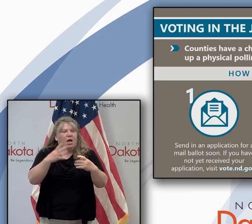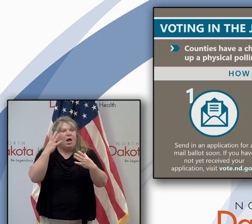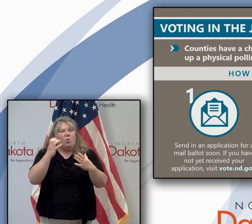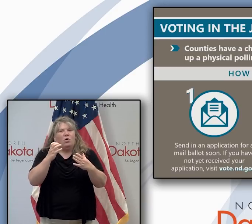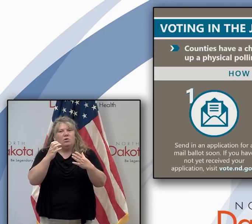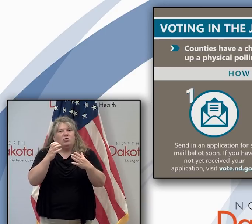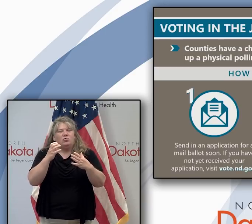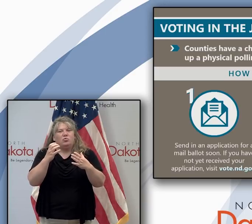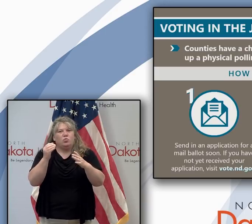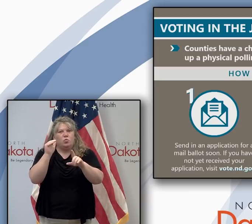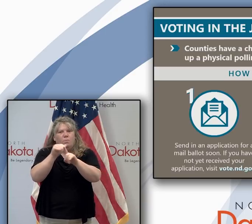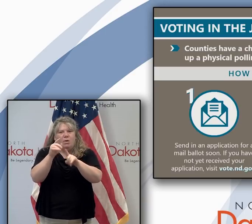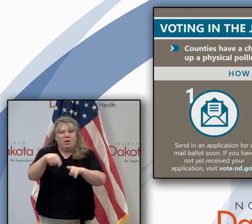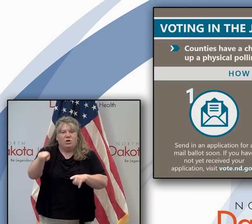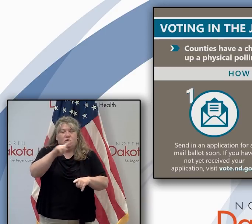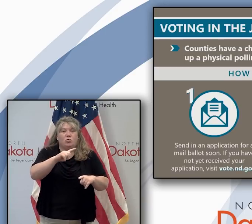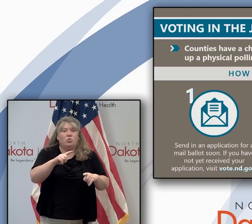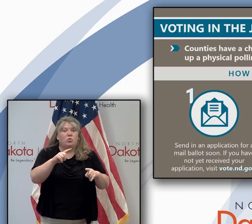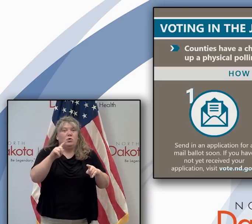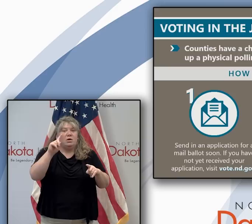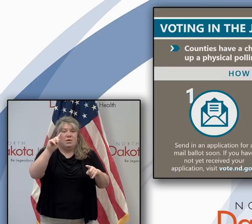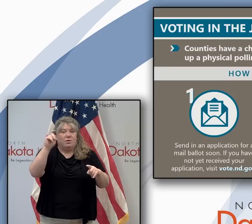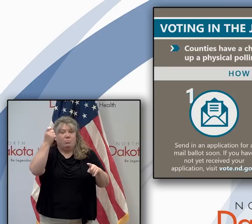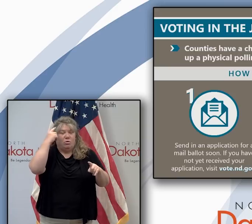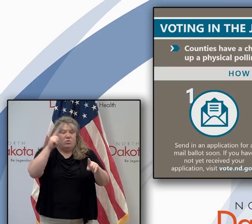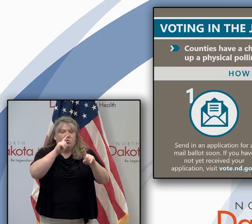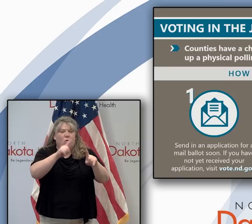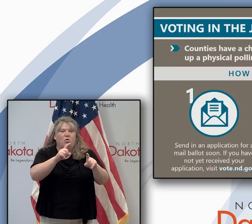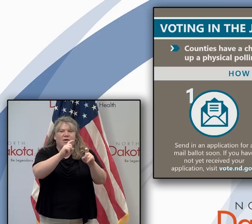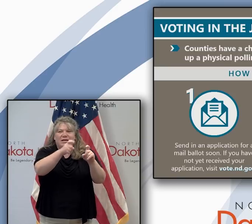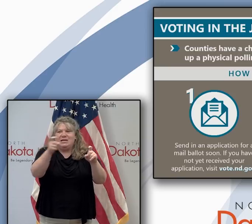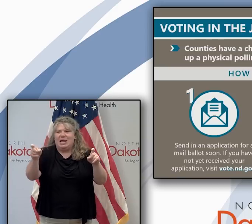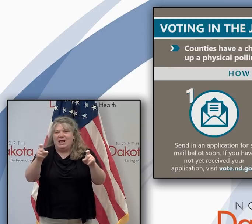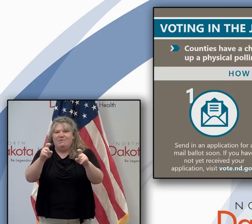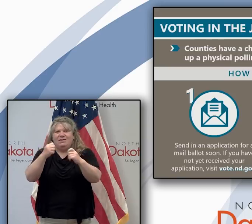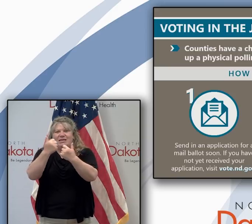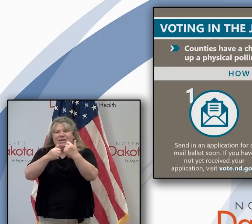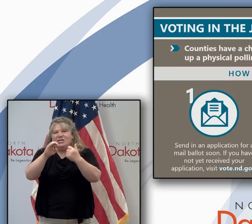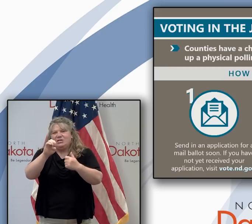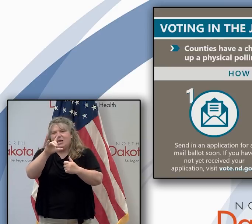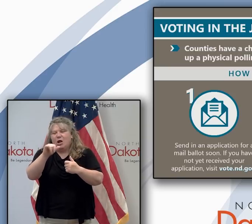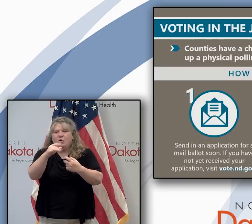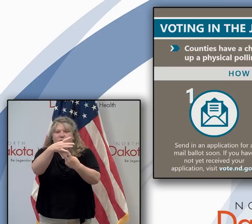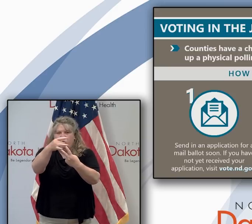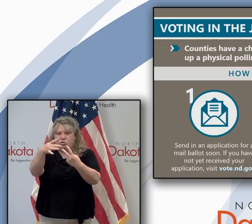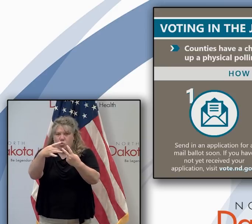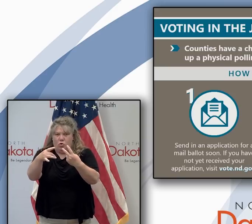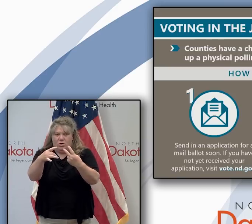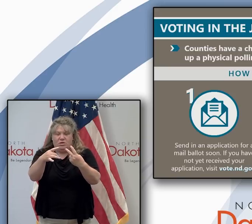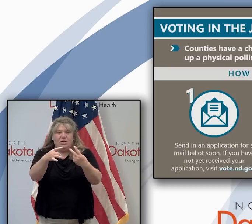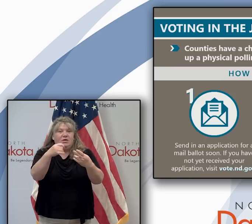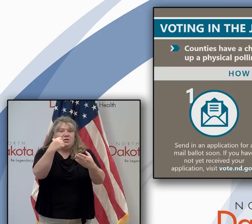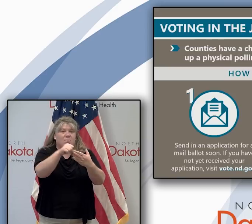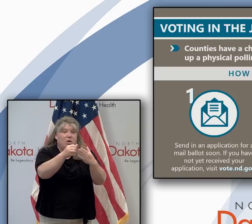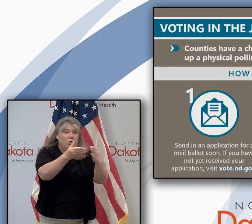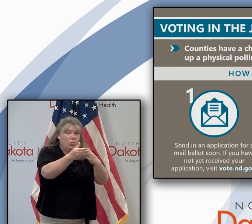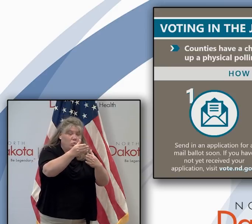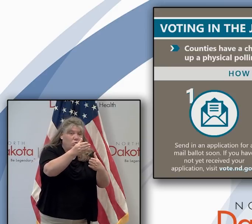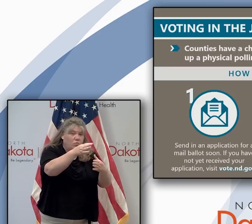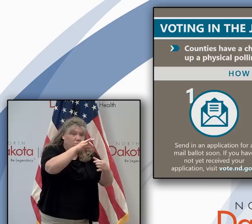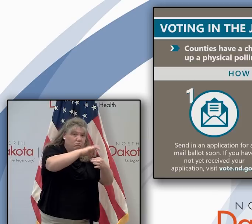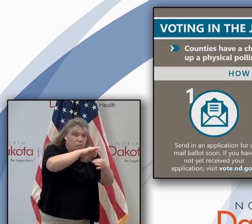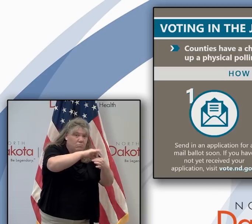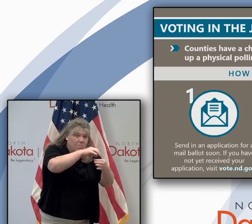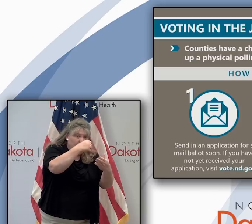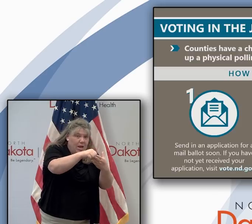refresh for this. The executive order gave counties the choice of conducting mail ballot voting or setting